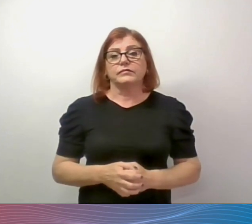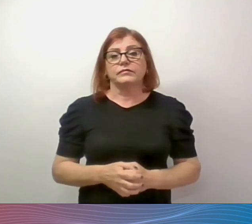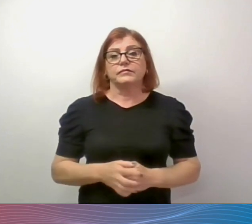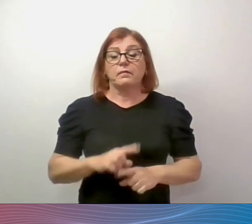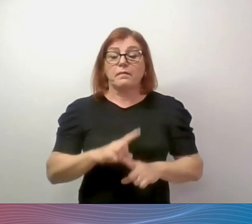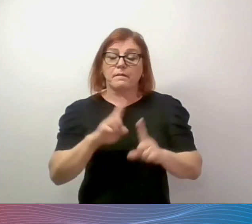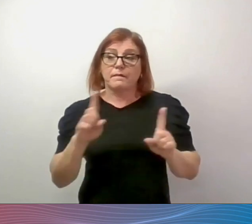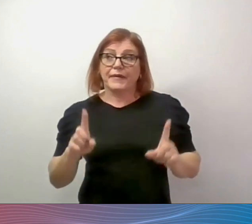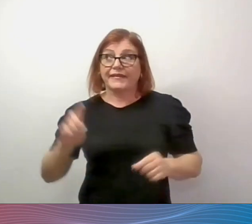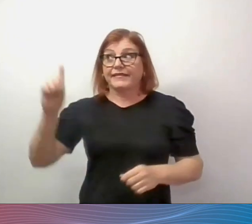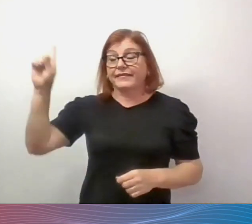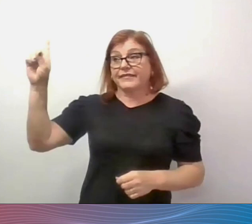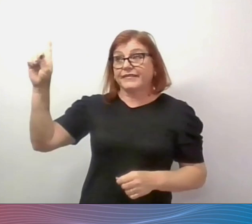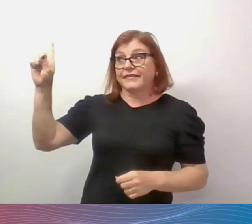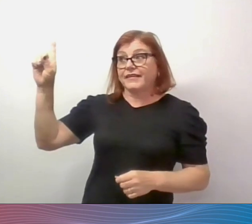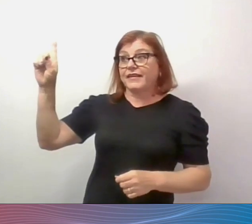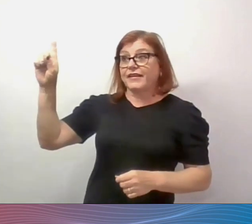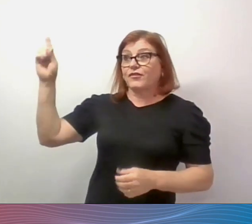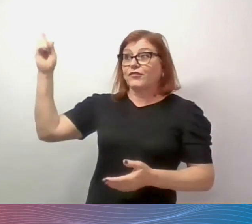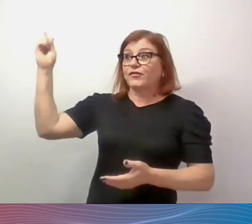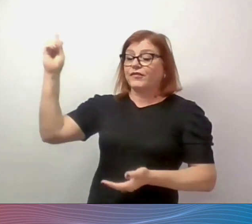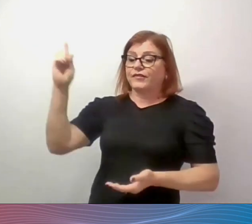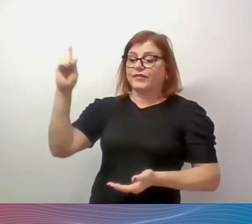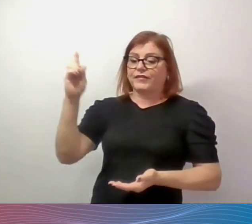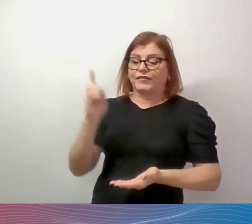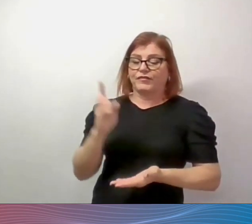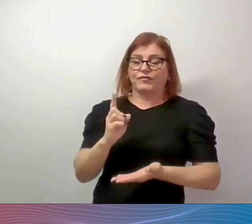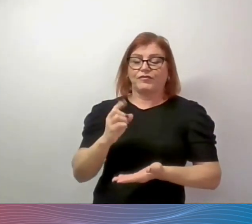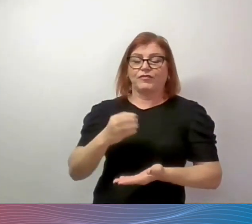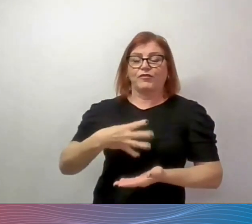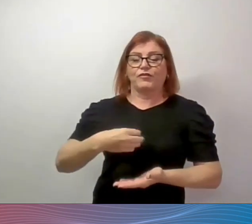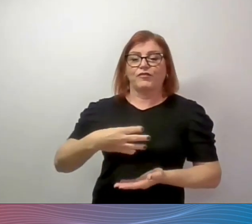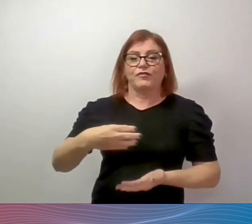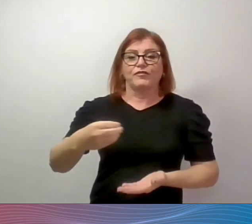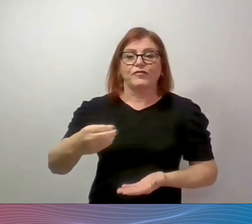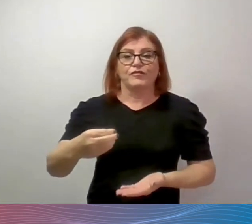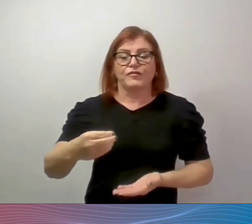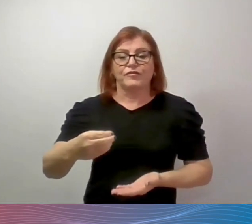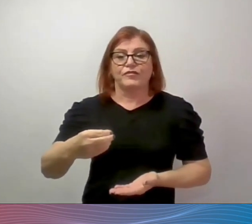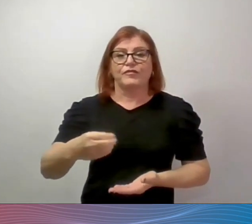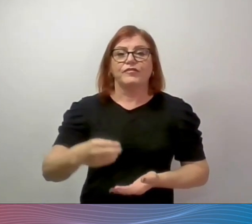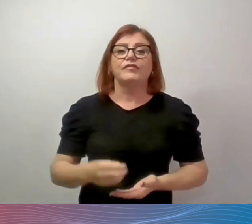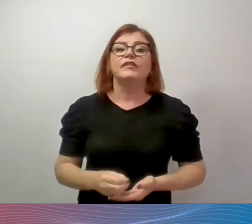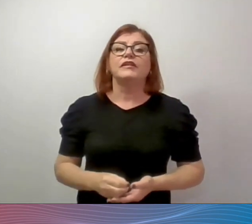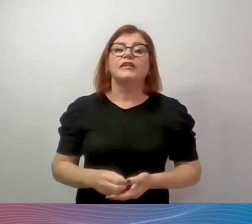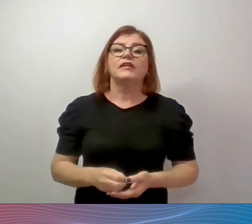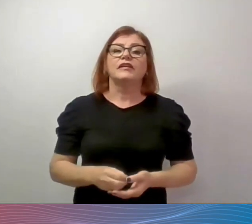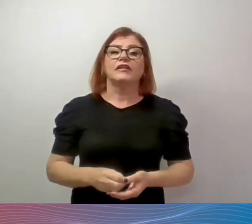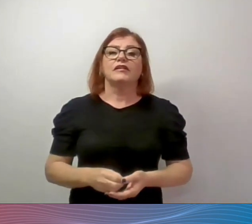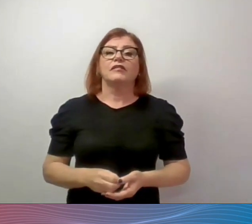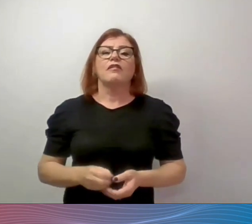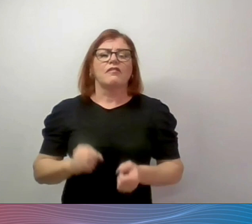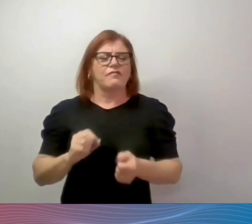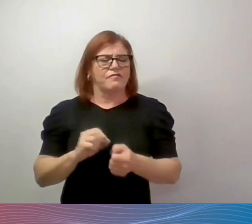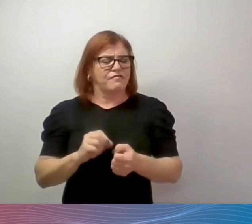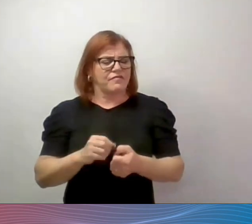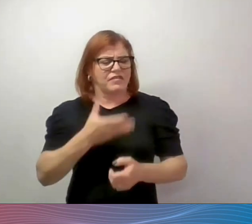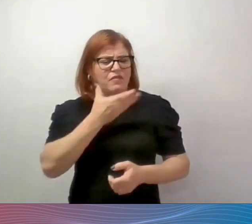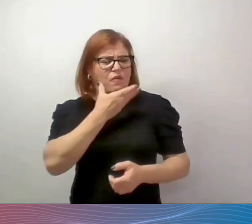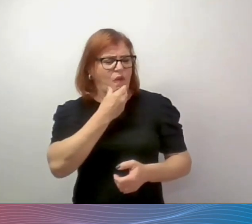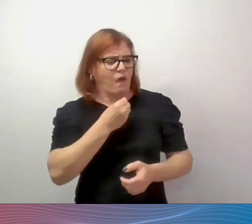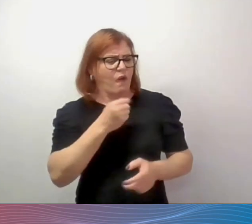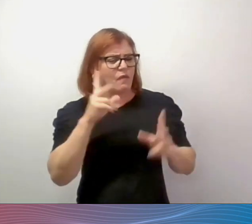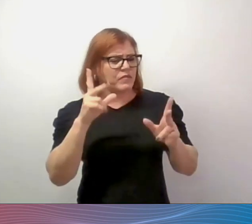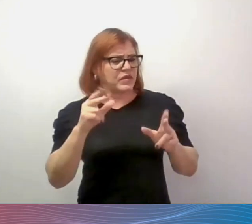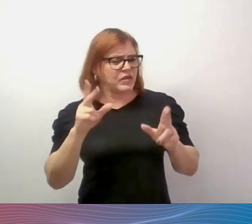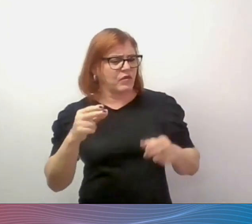filho vir aqui na terra e tornar-se carne como um de nós. God caused his son to come to